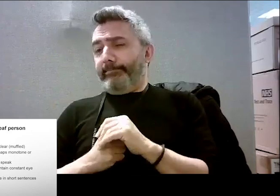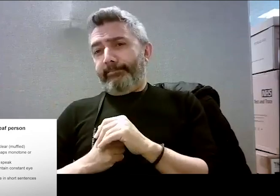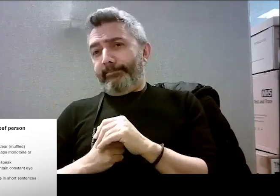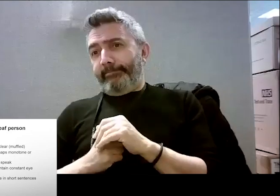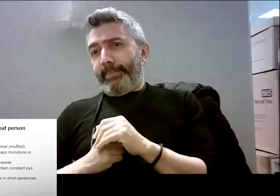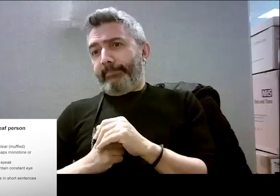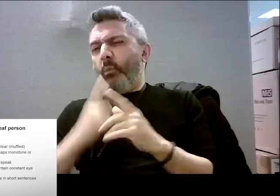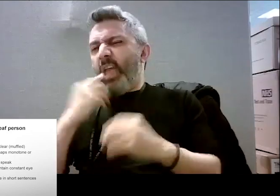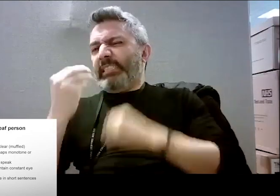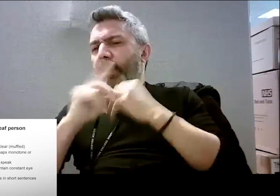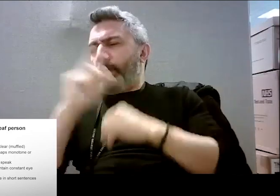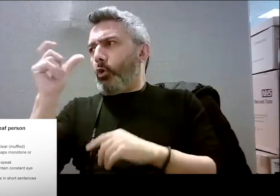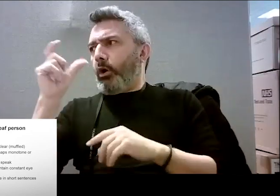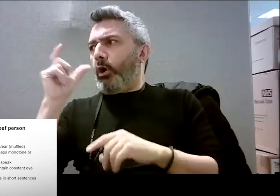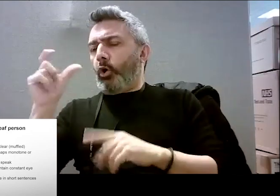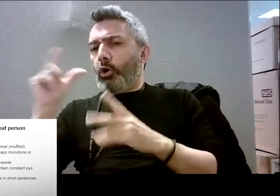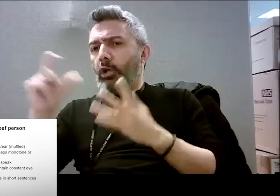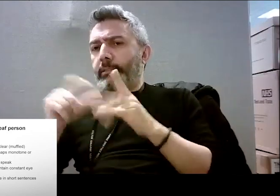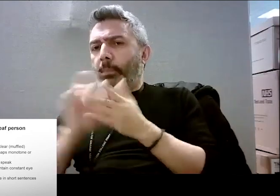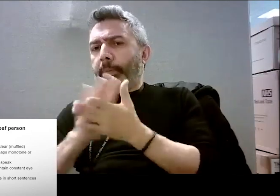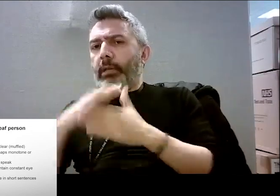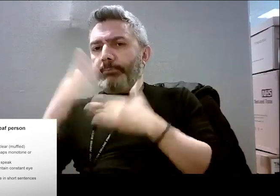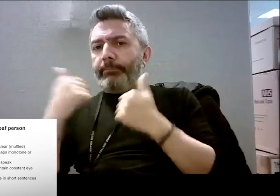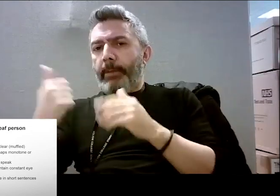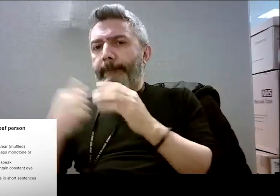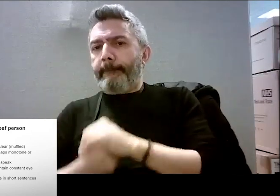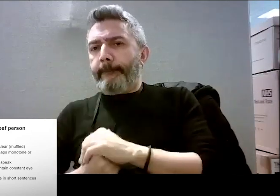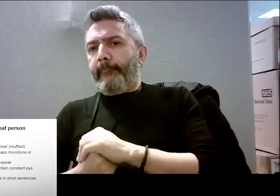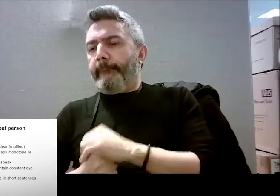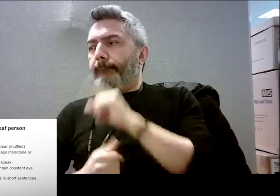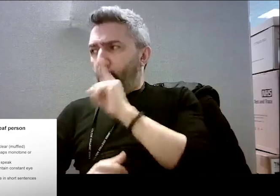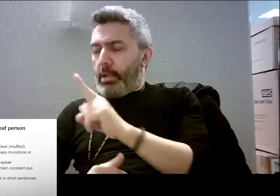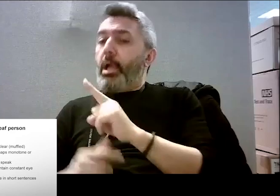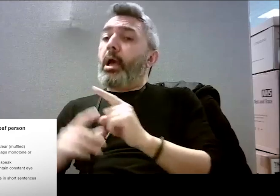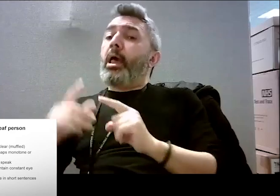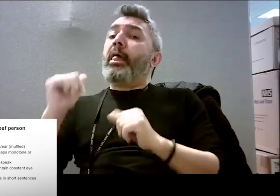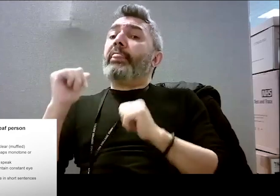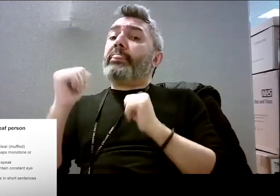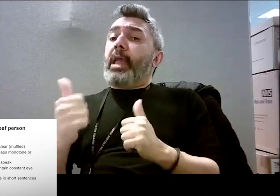CODAs, children of deaf adults. So explain that a little bit later on.